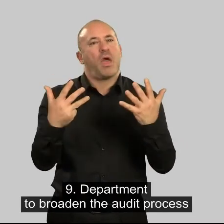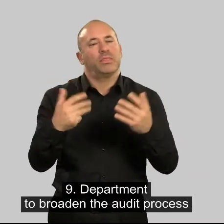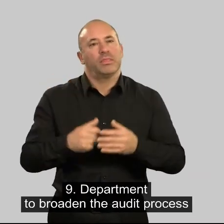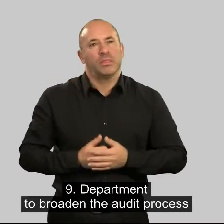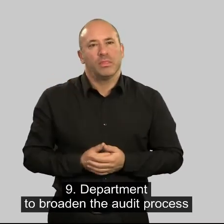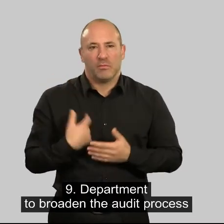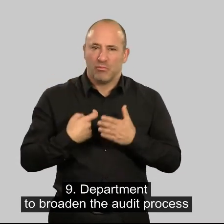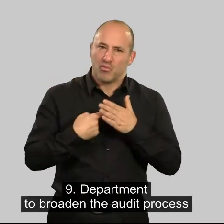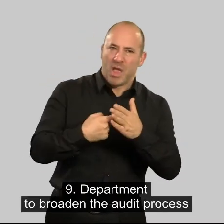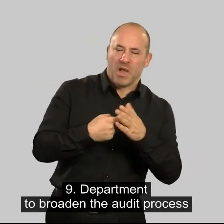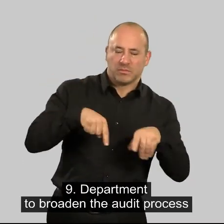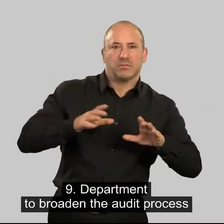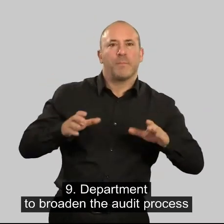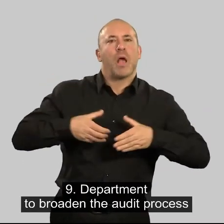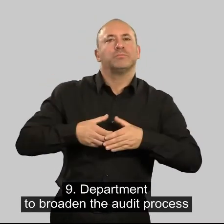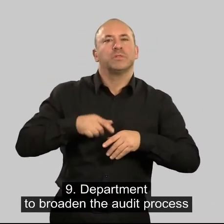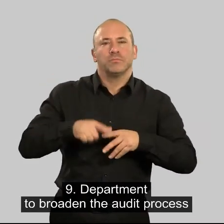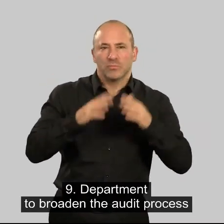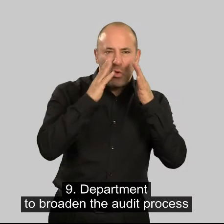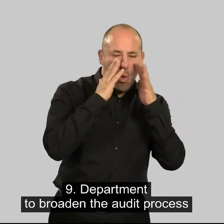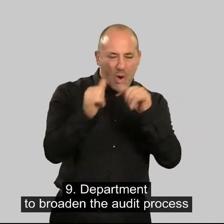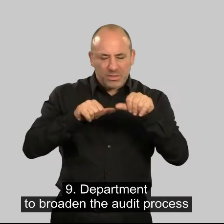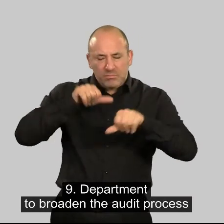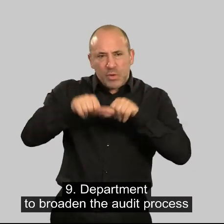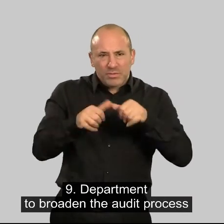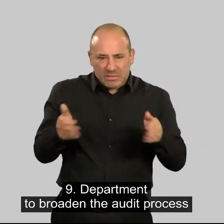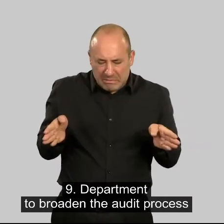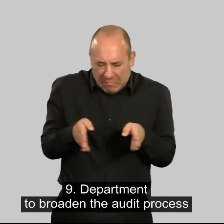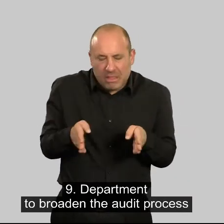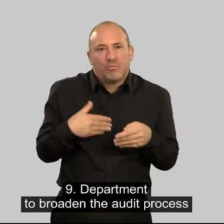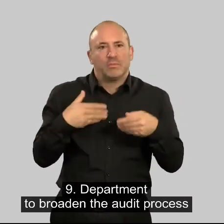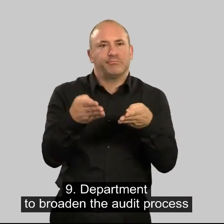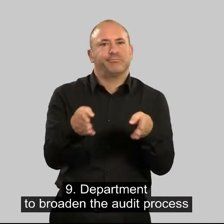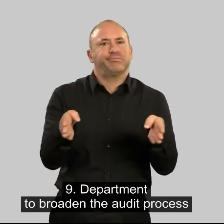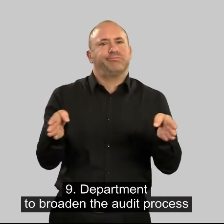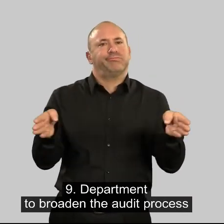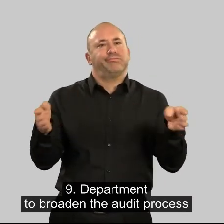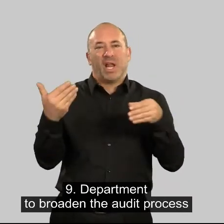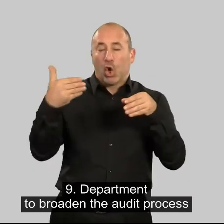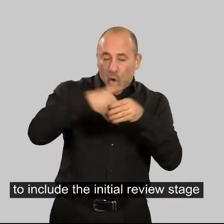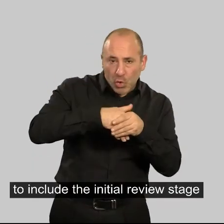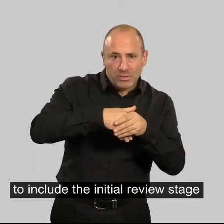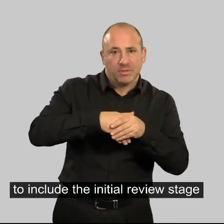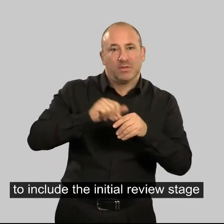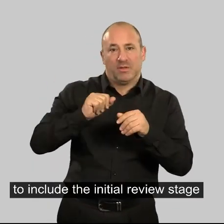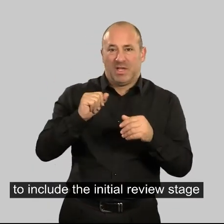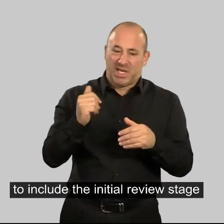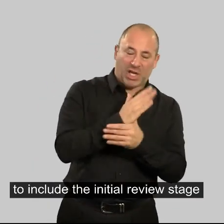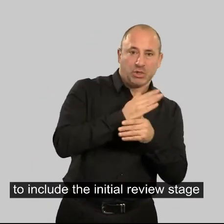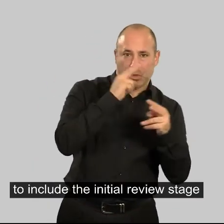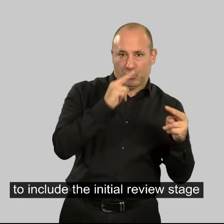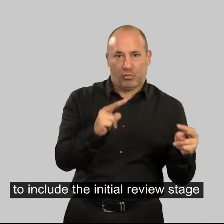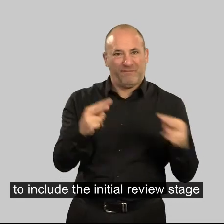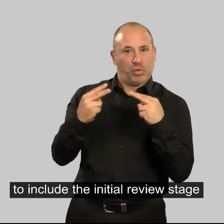9. Department to broaden the audit process to include the initial review stage